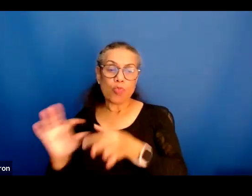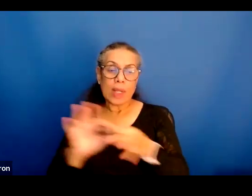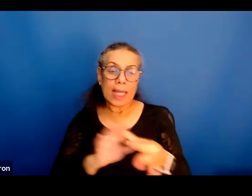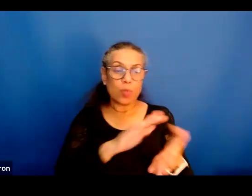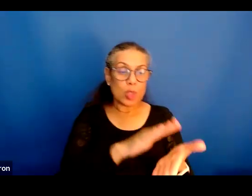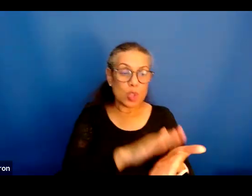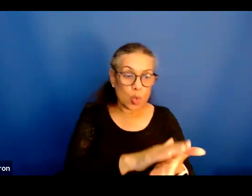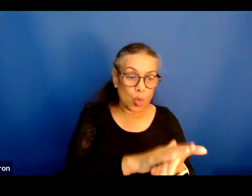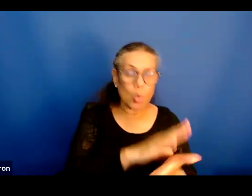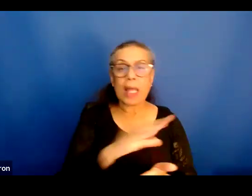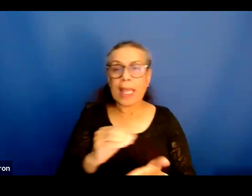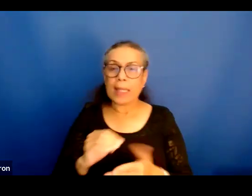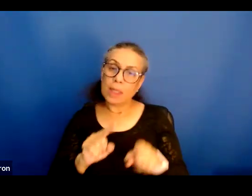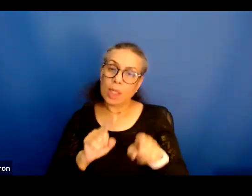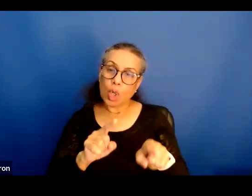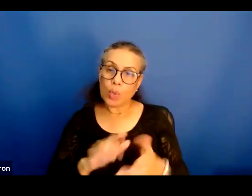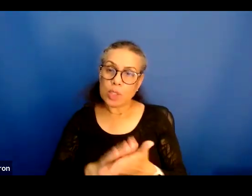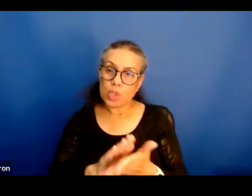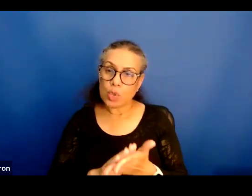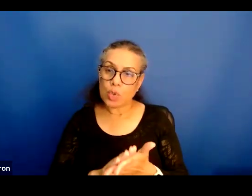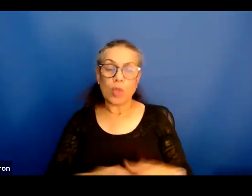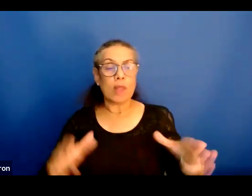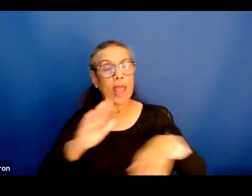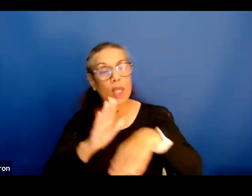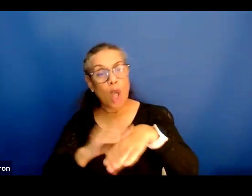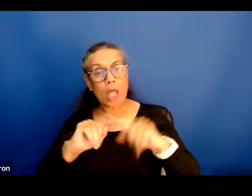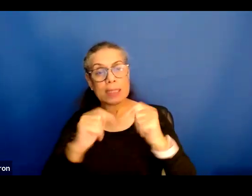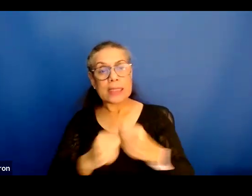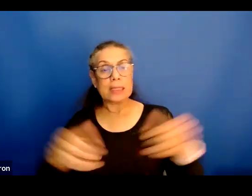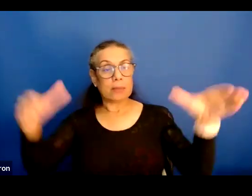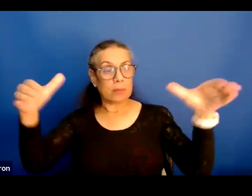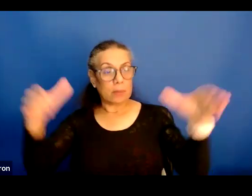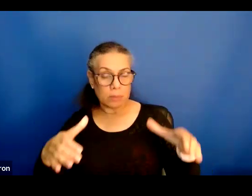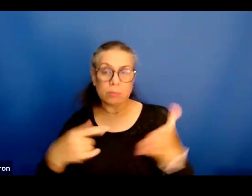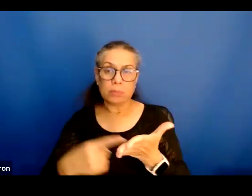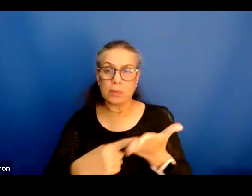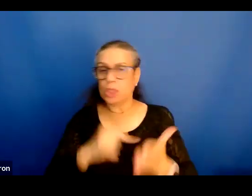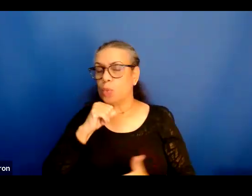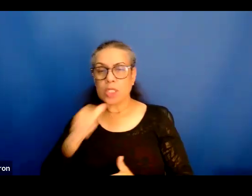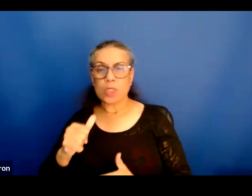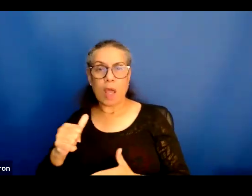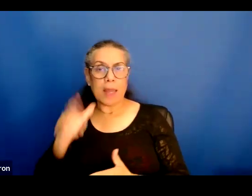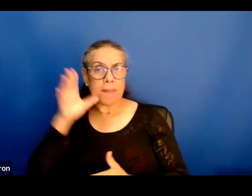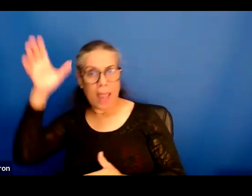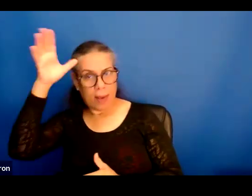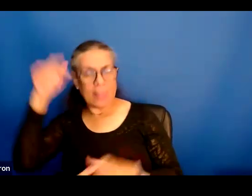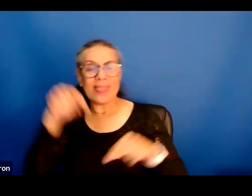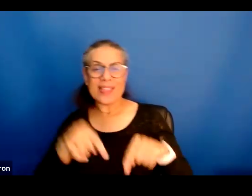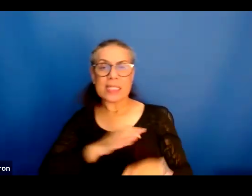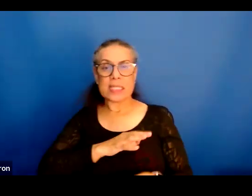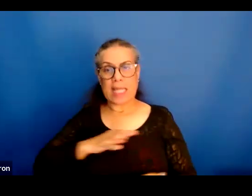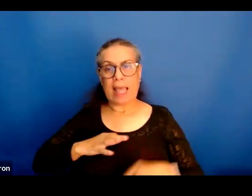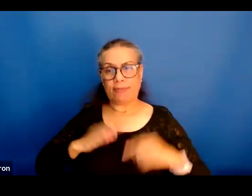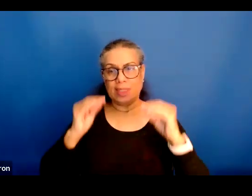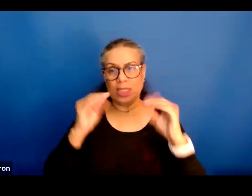then the plan is developed and they convene a team in order for that plan to be executed for that student. So right now, for instance, we have